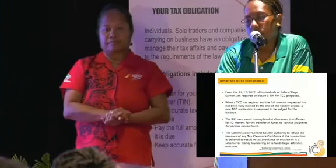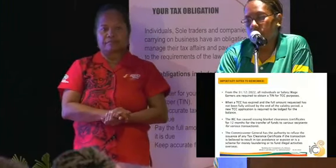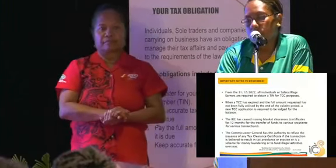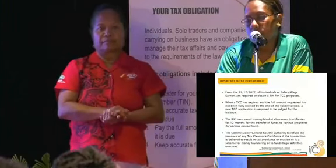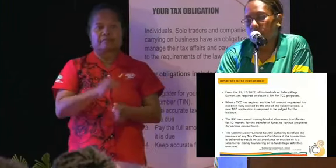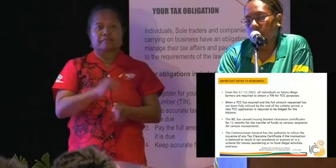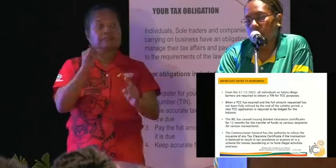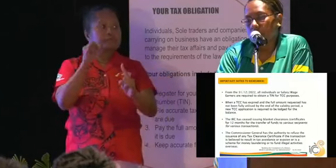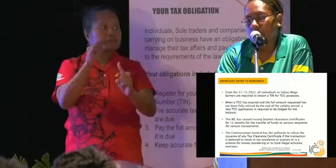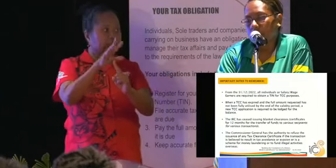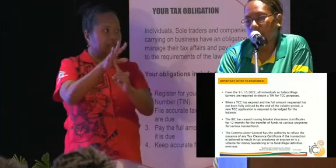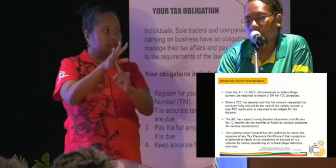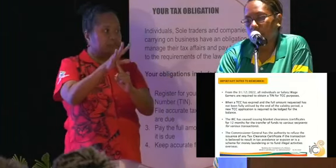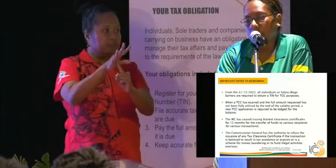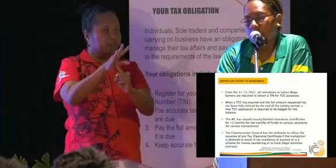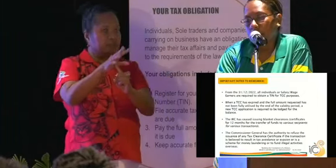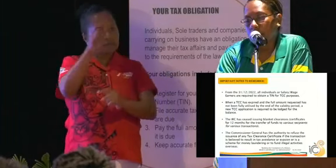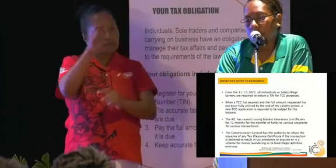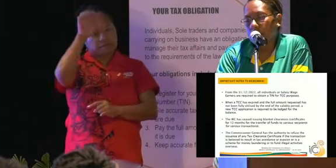Important notes to remember,